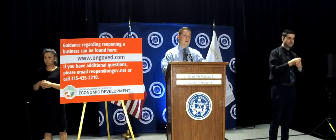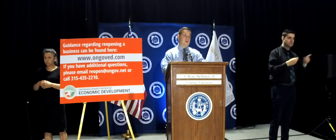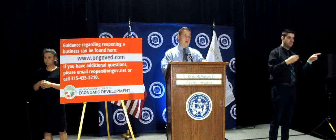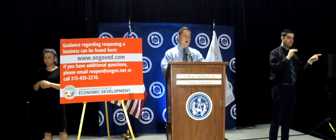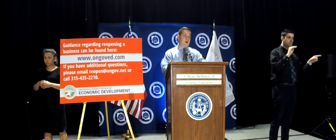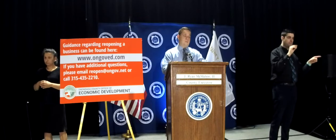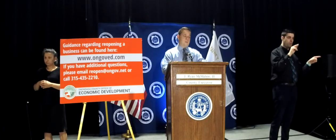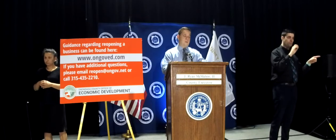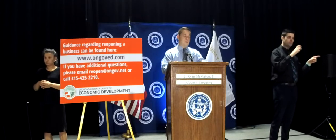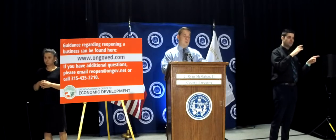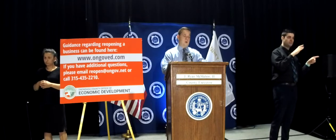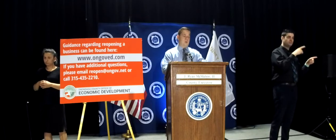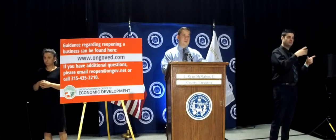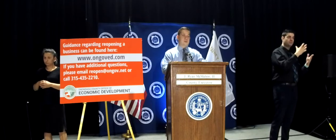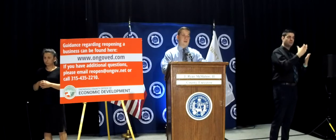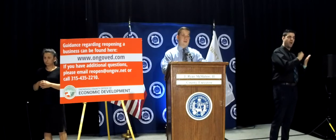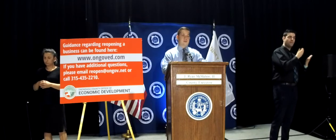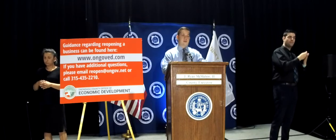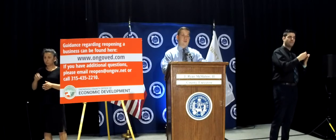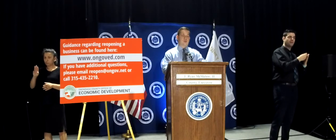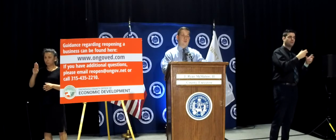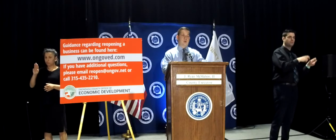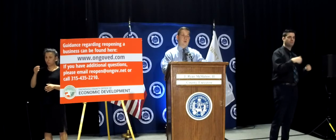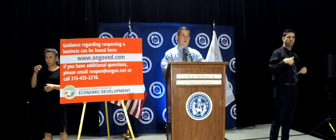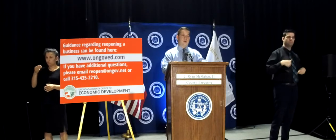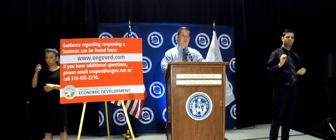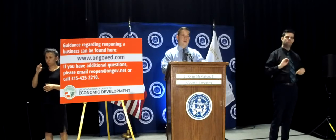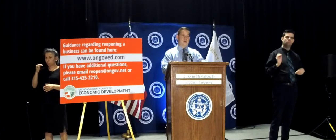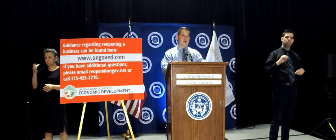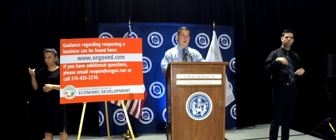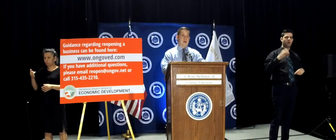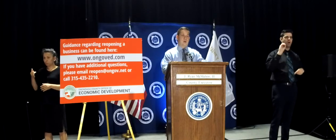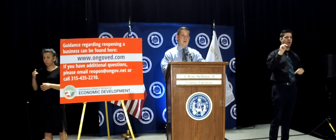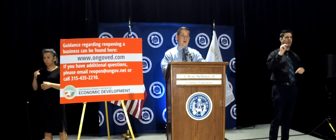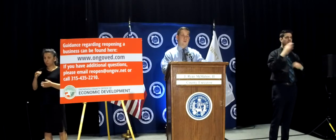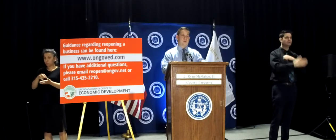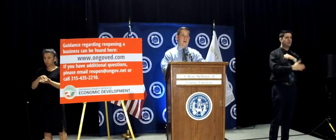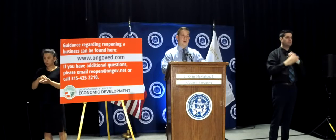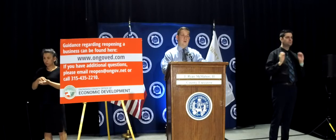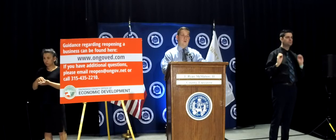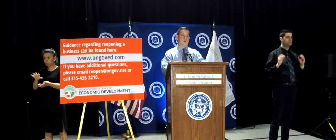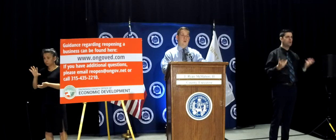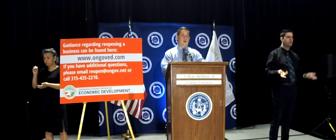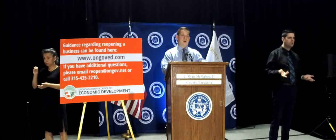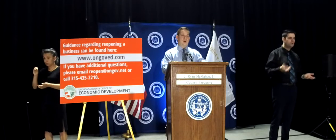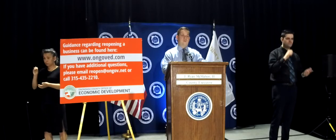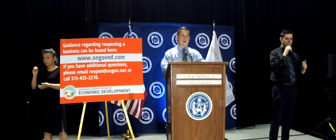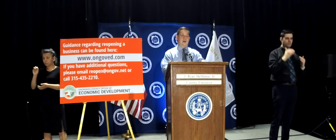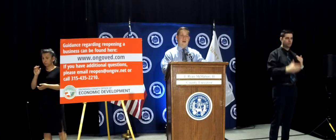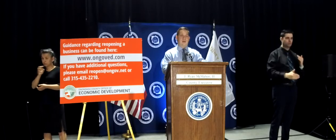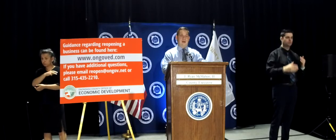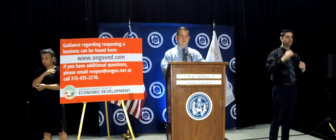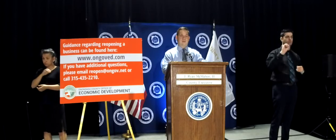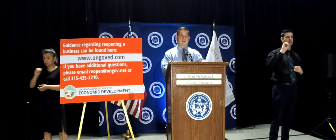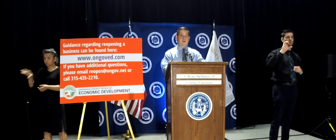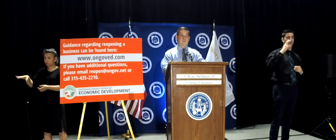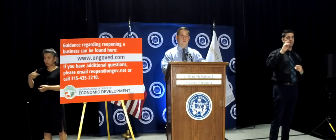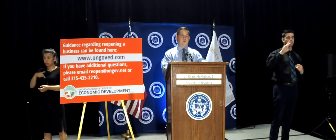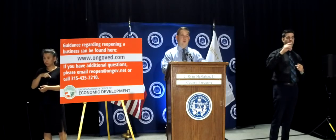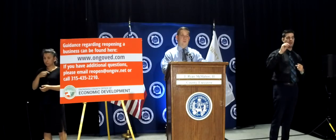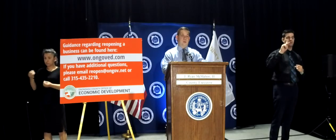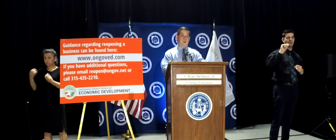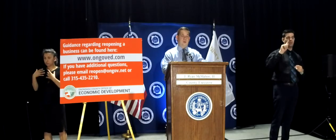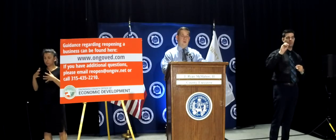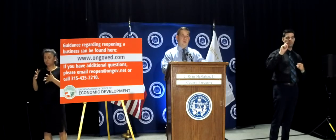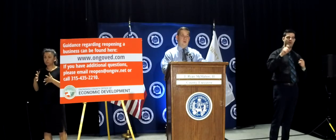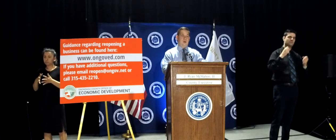County. What I will say is Senator Schumer and John Katko, Congressman Katko, have been allies. They have put